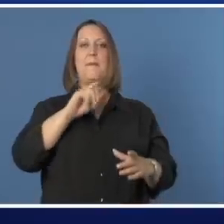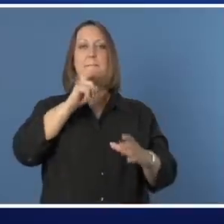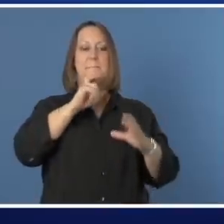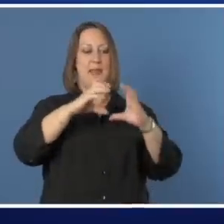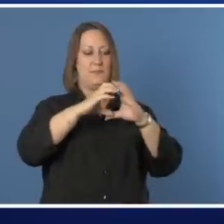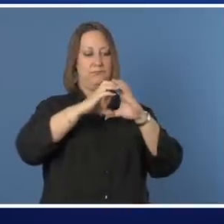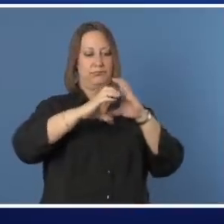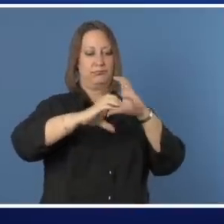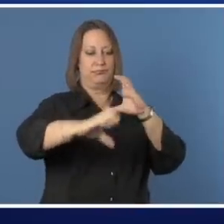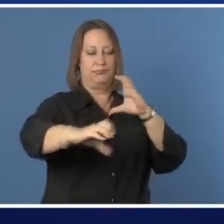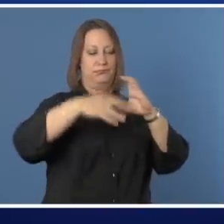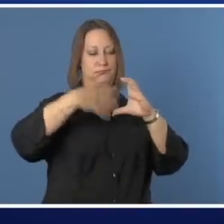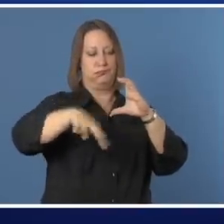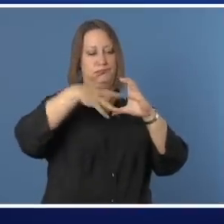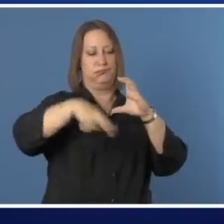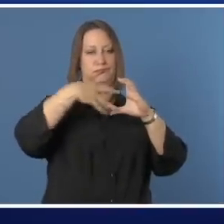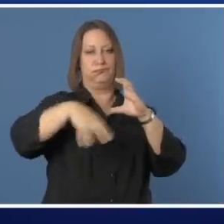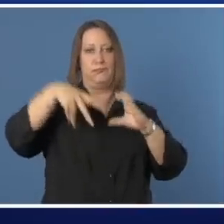electricity.